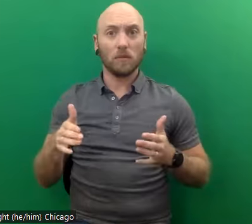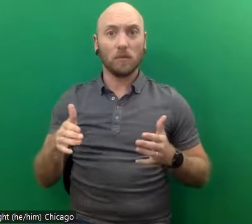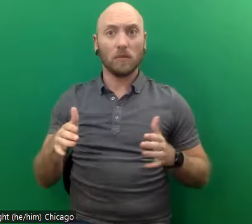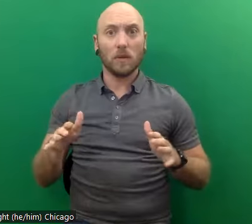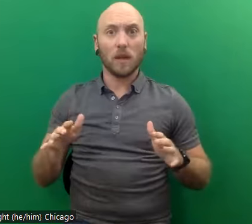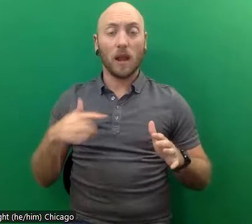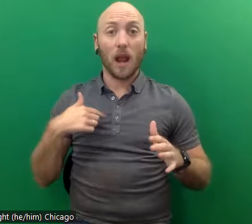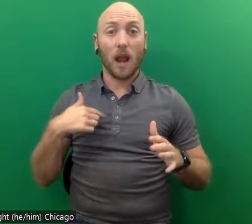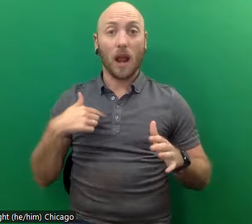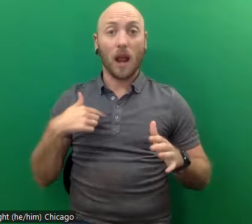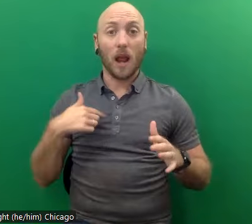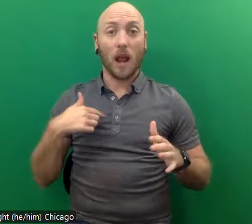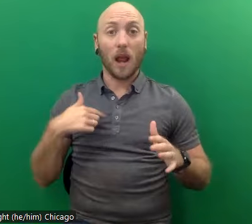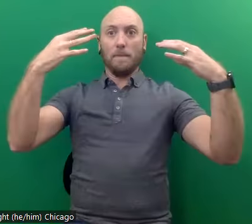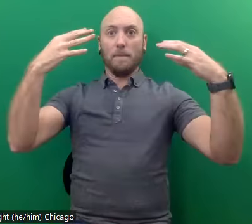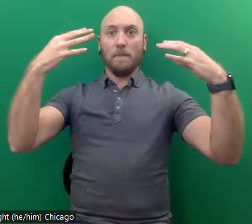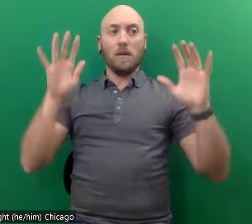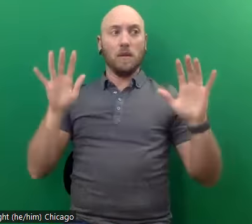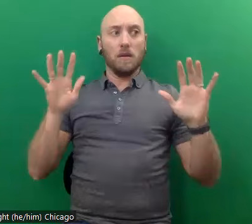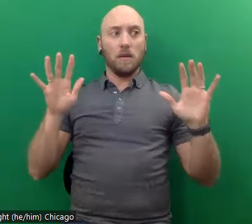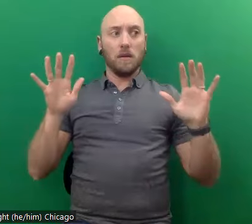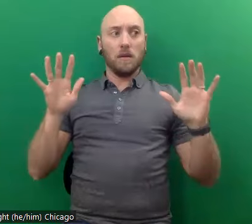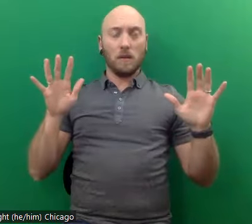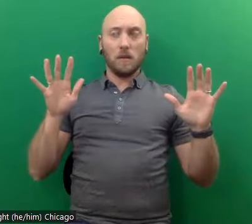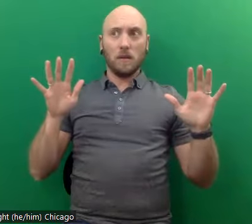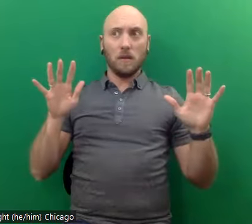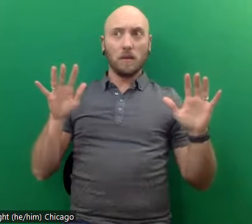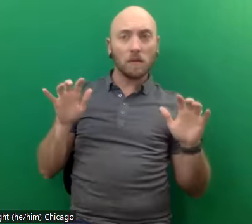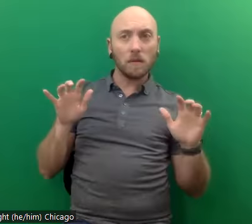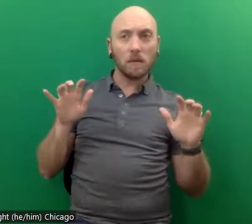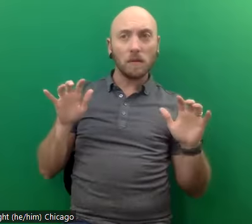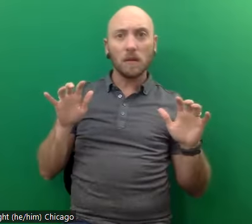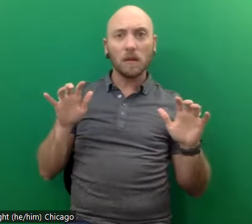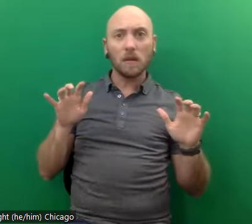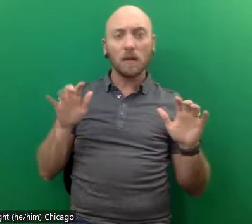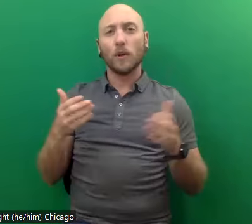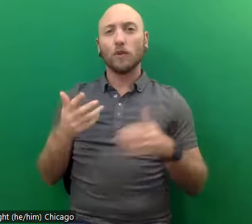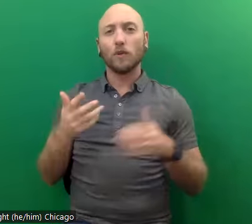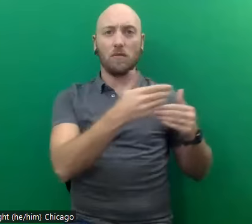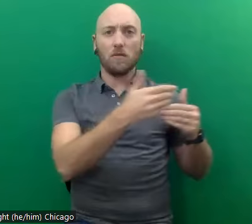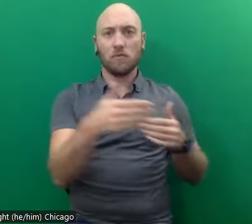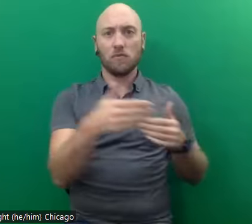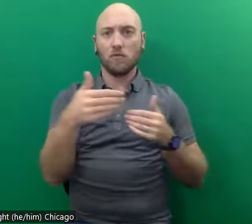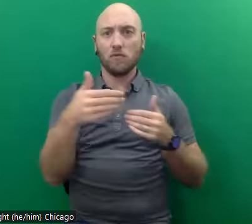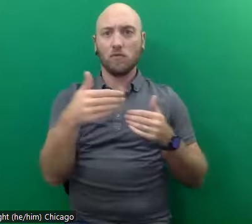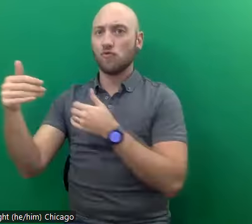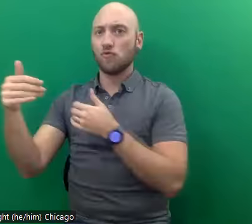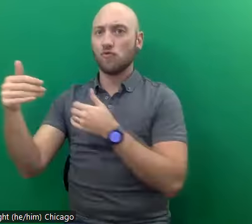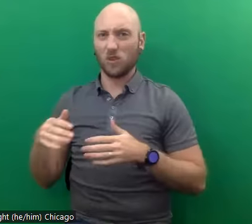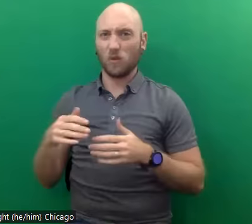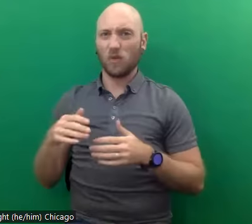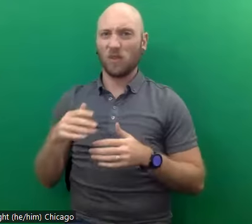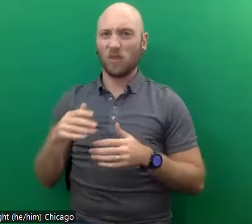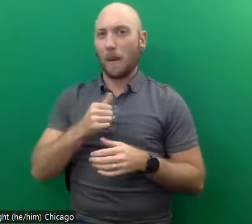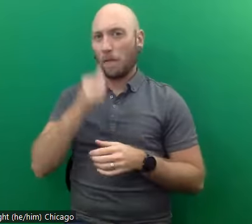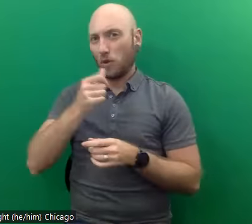And we went into they brought us into three separate rooms, and one by one, my aunt, whom